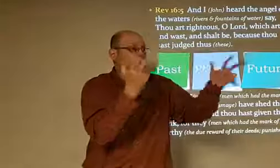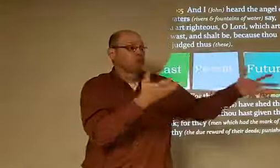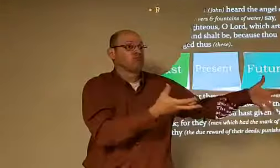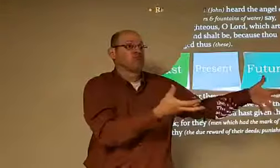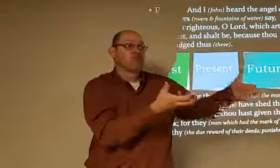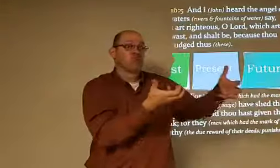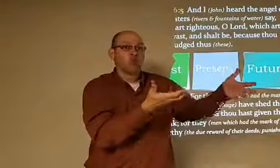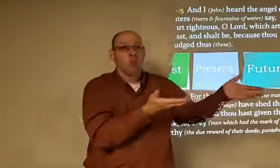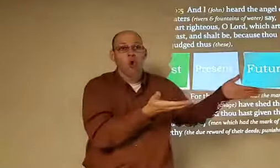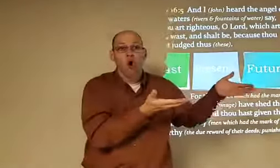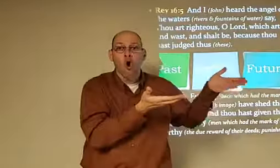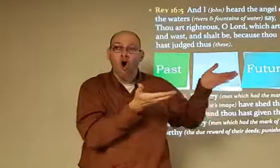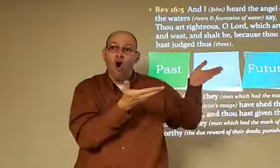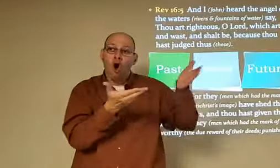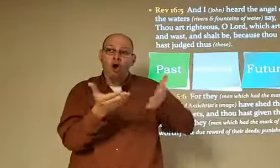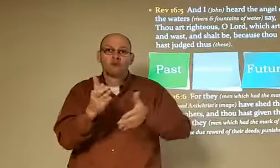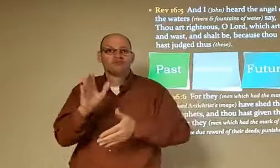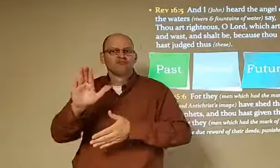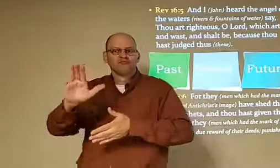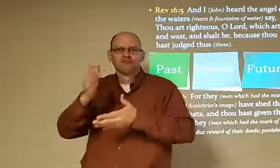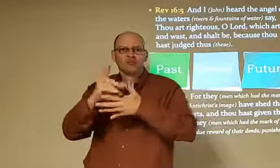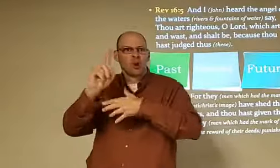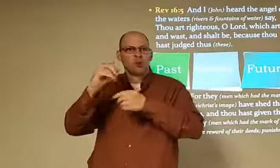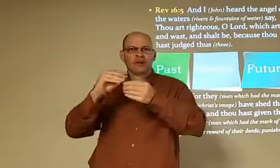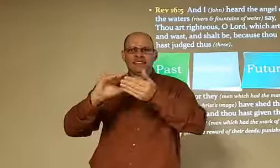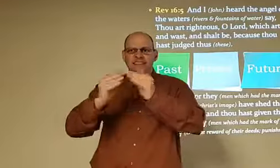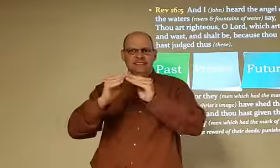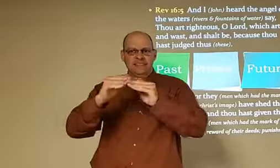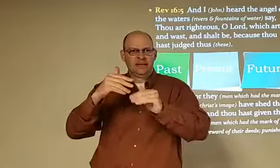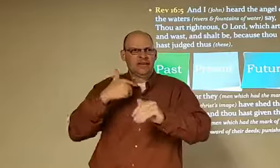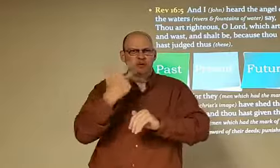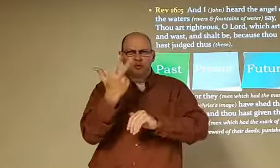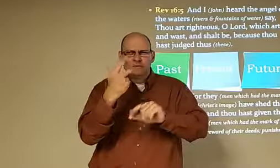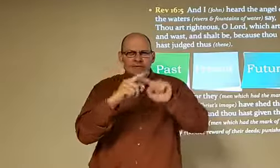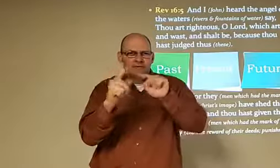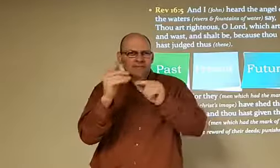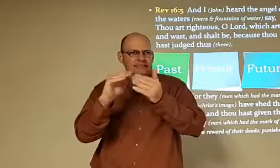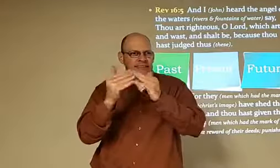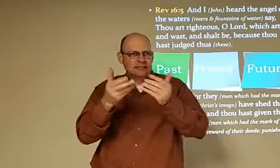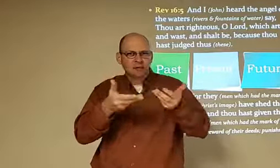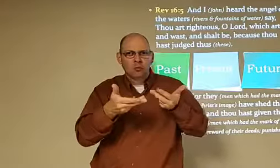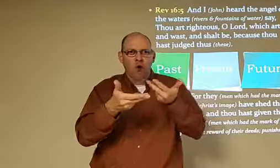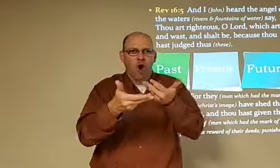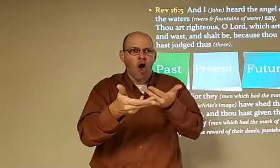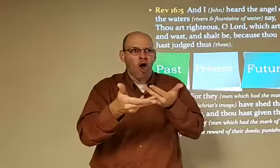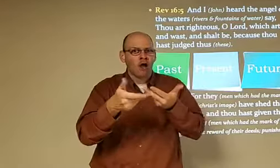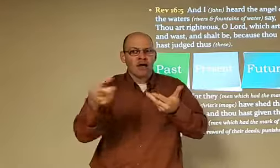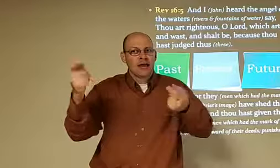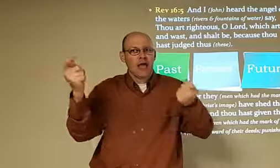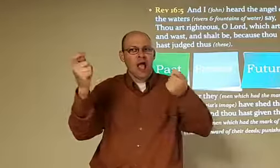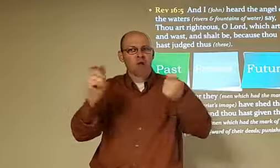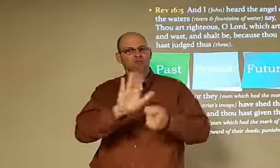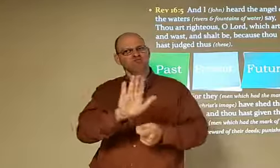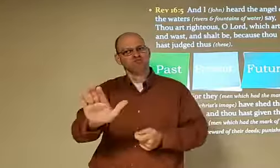it. And they brought it somewhere into the city. There was like three different cities, but they brought it and they